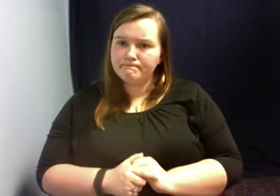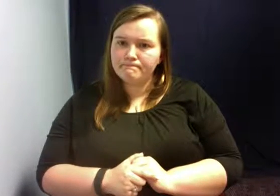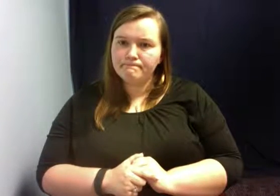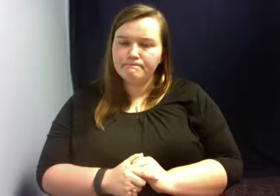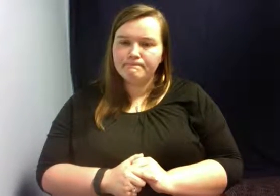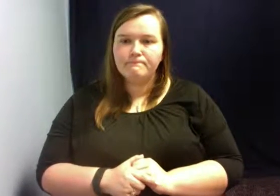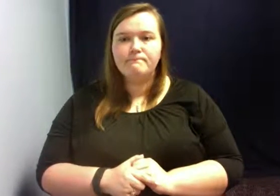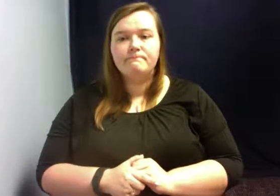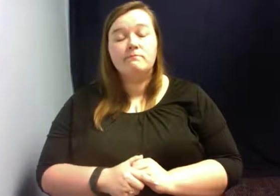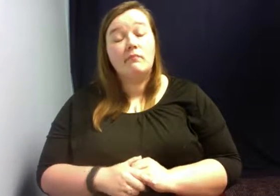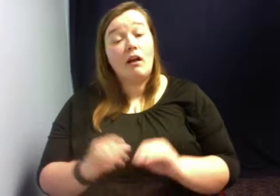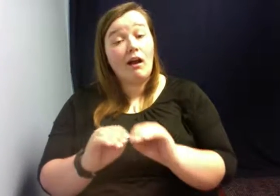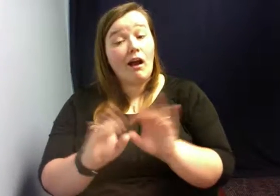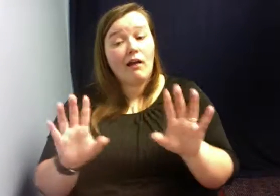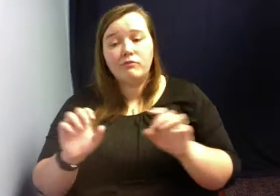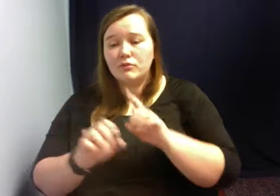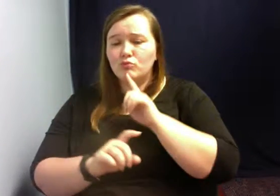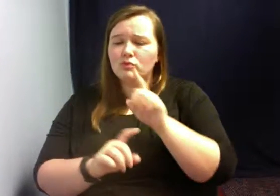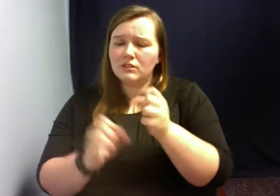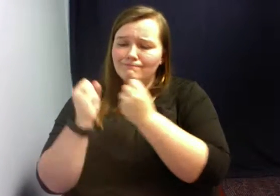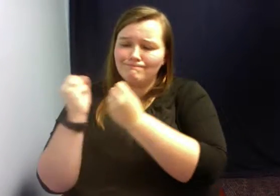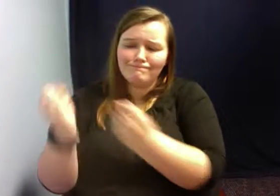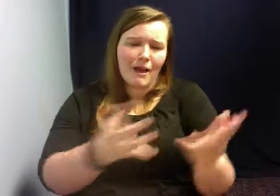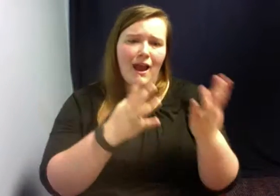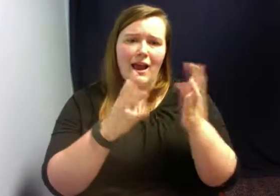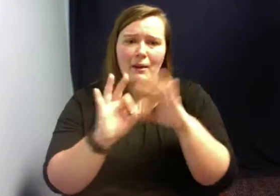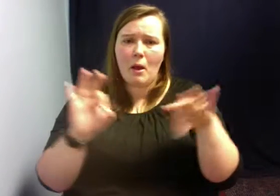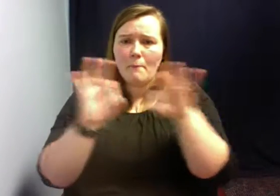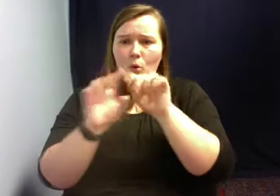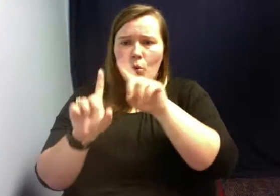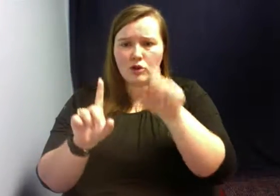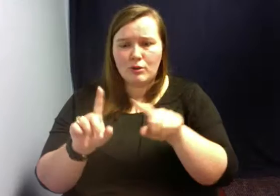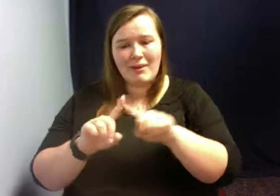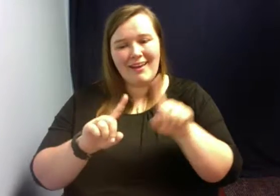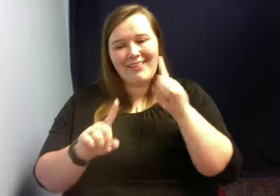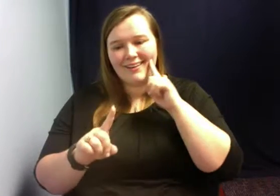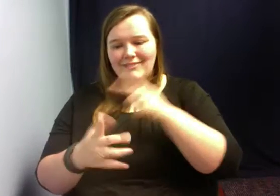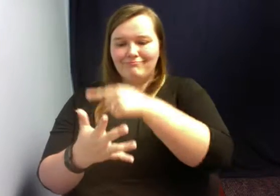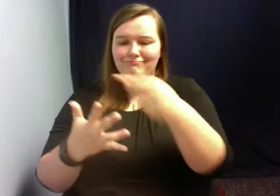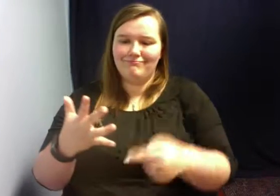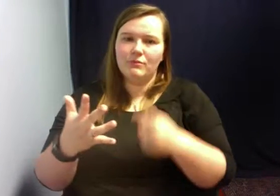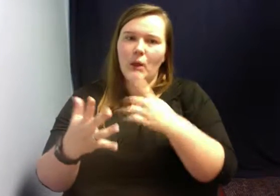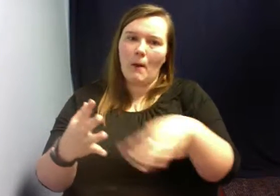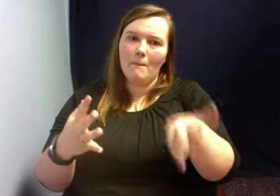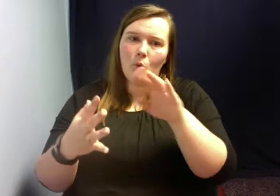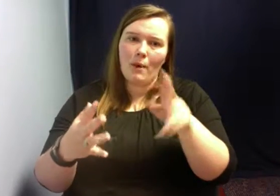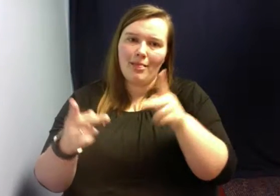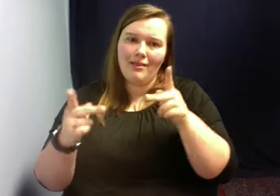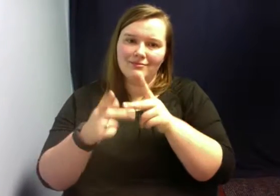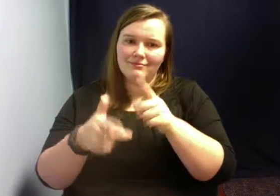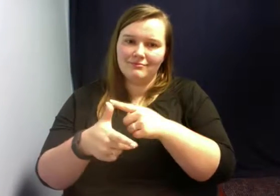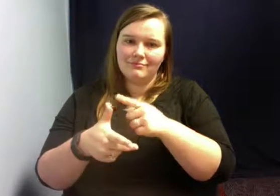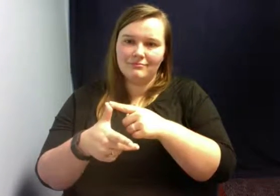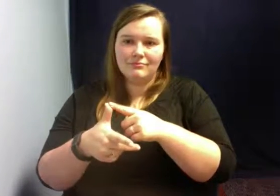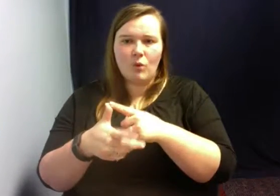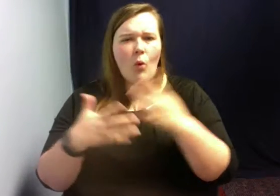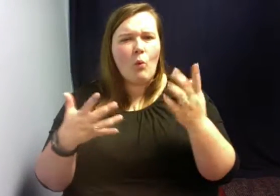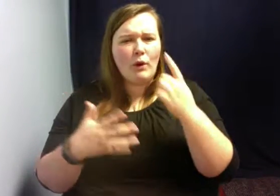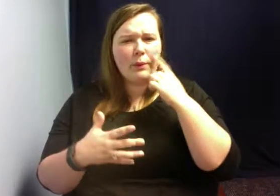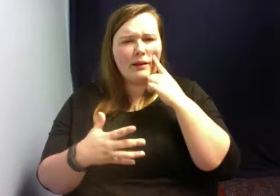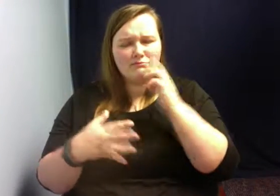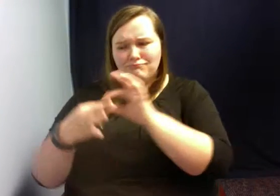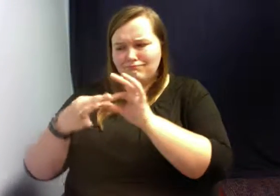So there's obviously many important questions, but I think the following is a good place to start. What do we think the connection